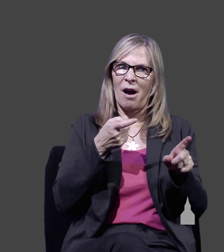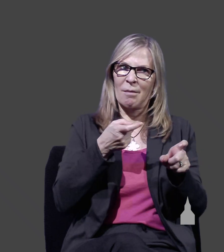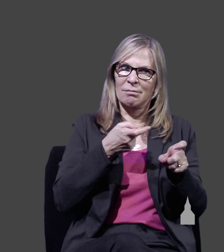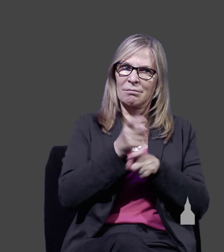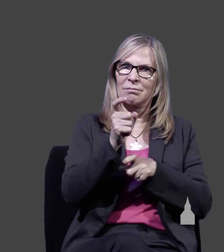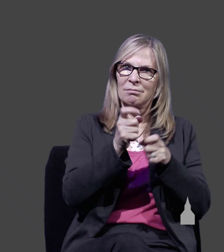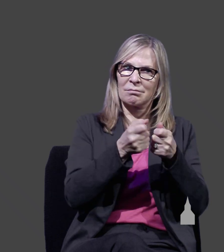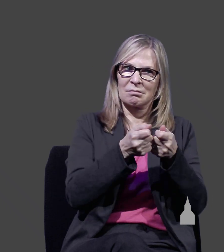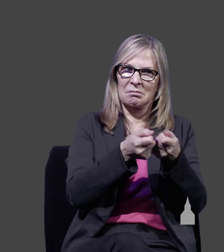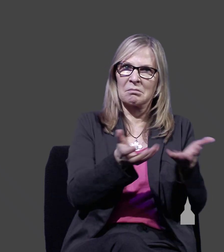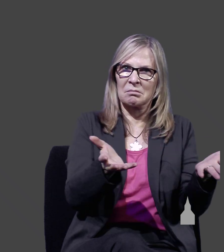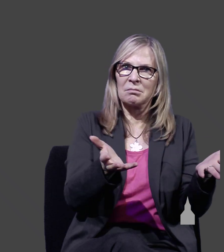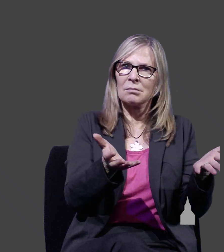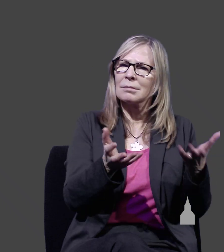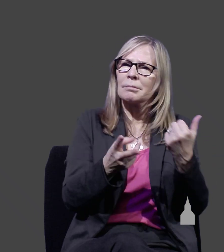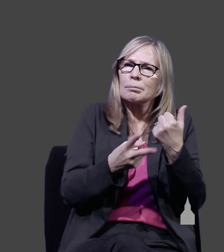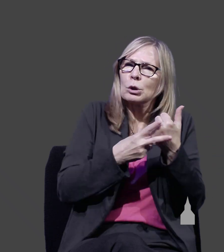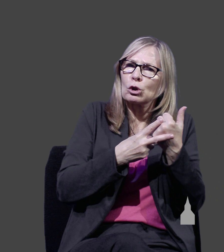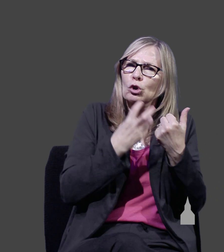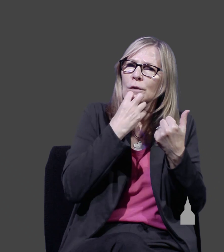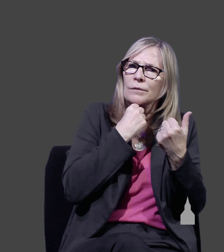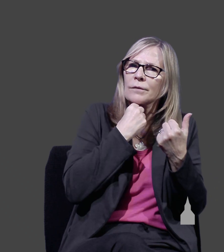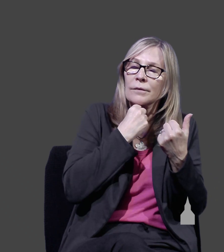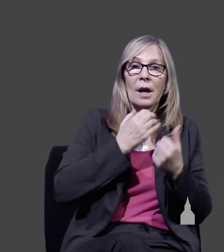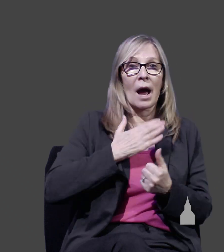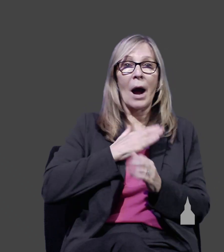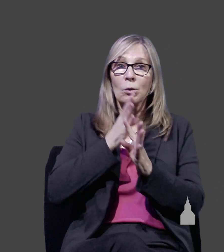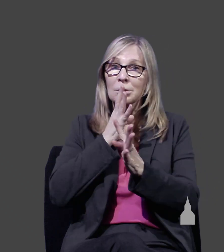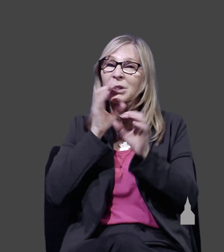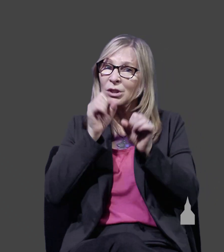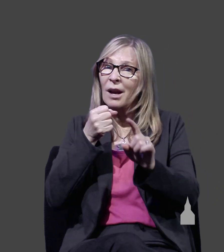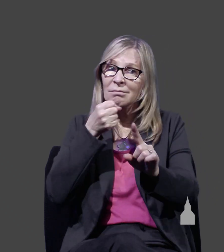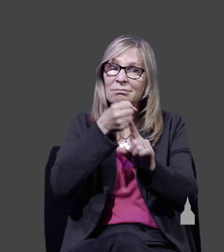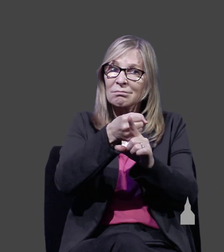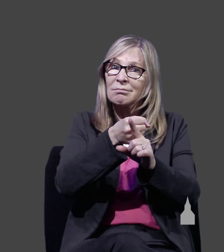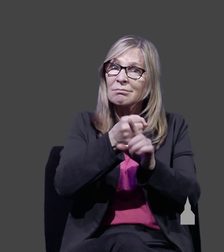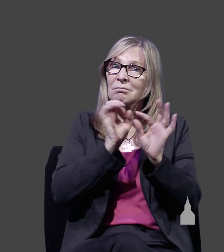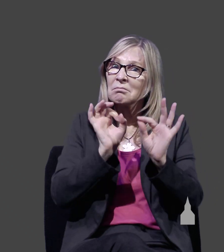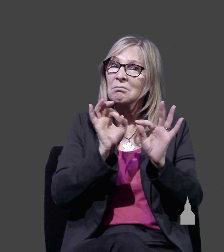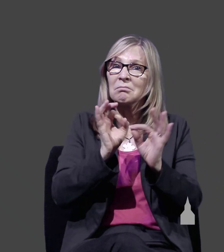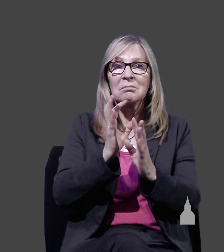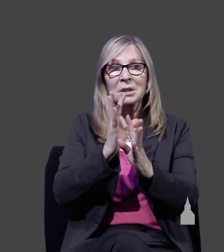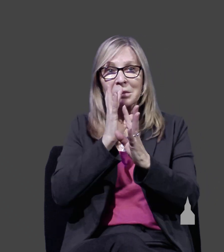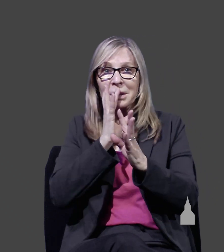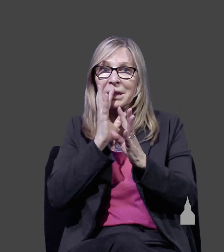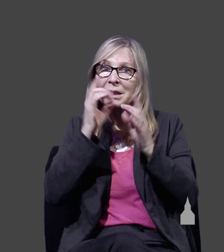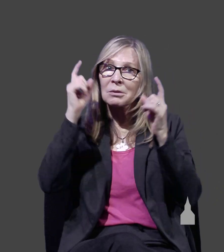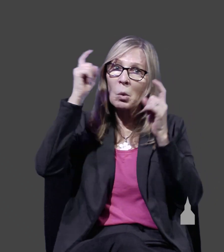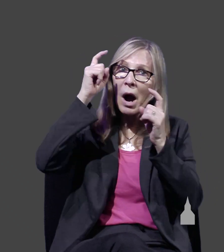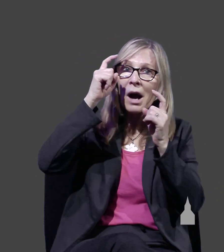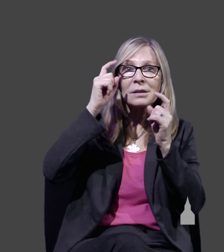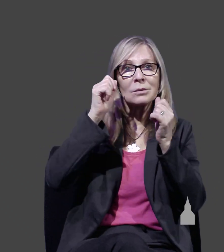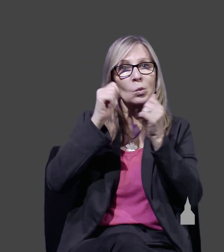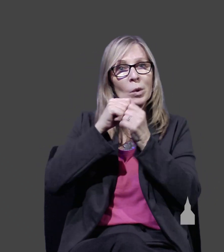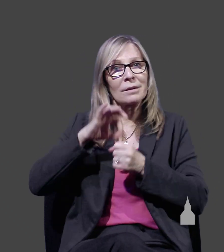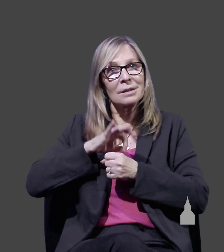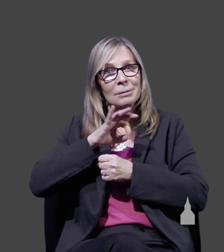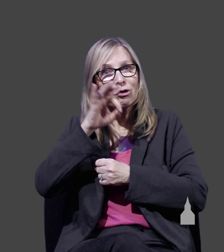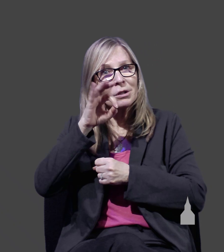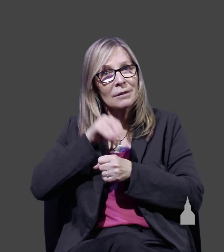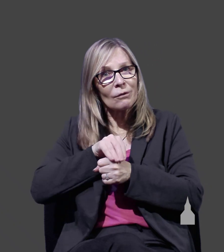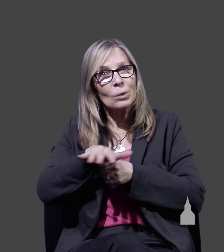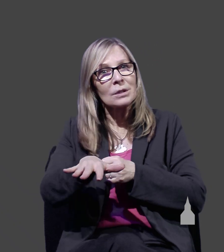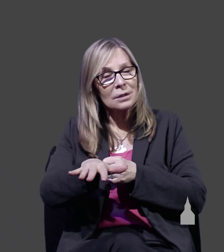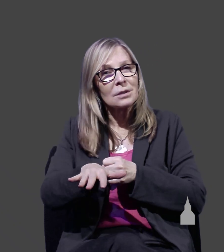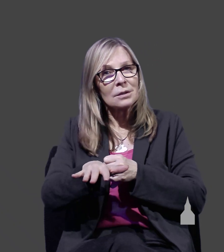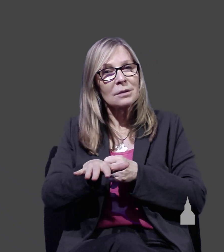spoiling. It preserves them. And our speech can have that impact when we're speaking according to the Spirit.